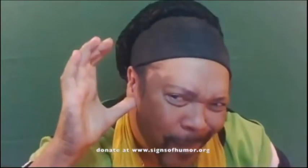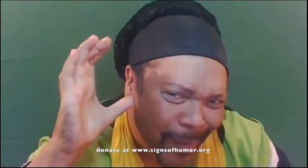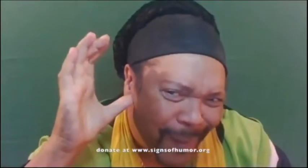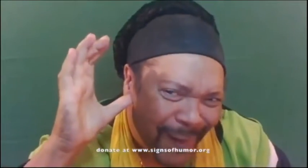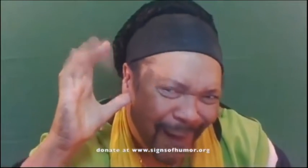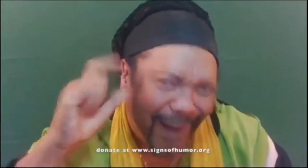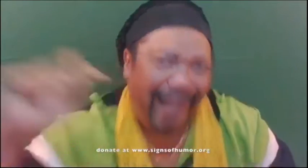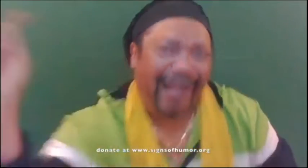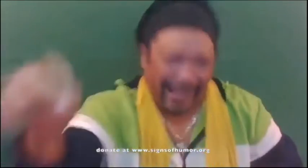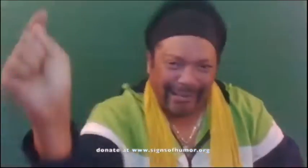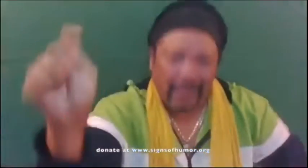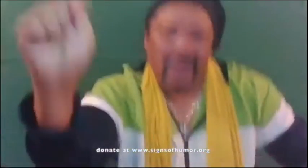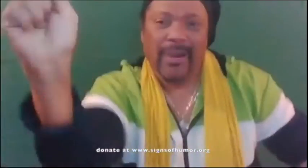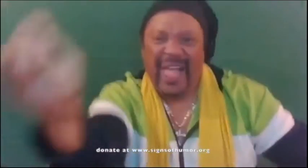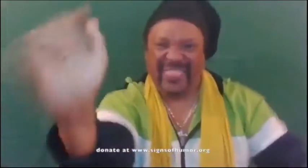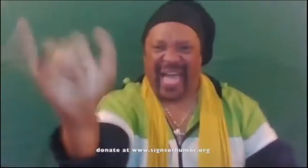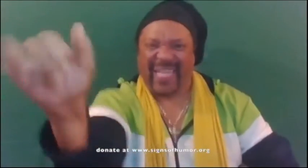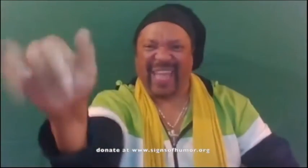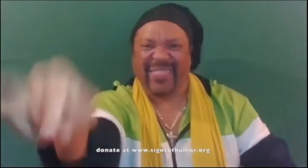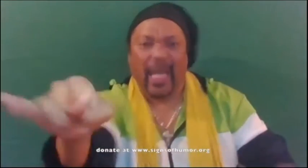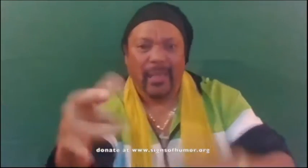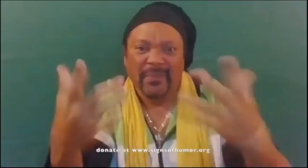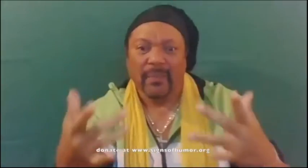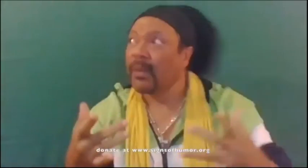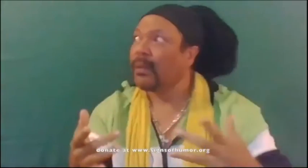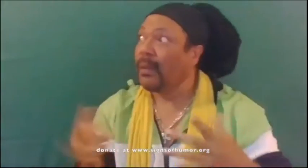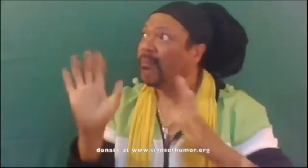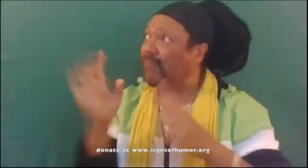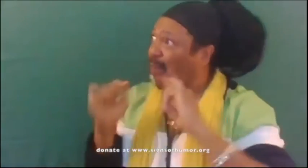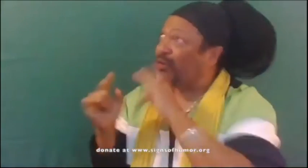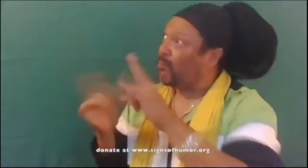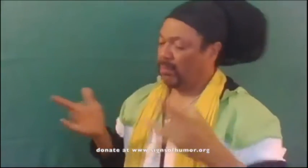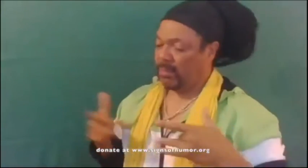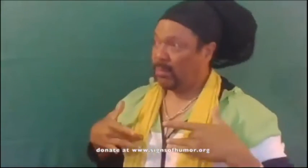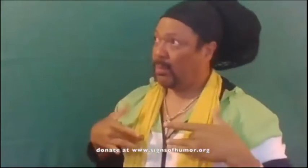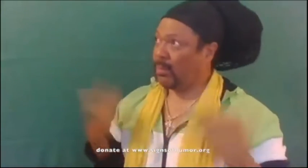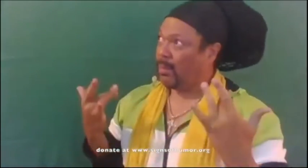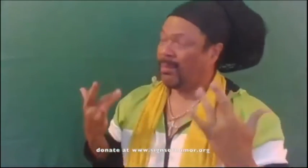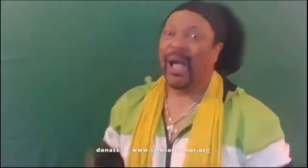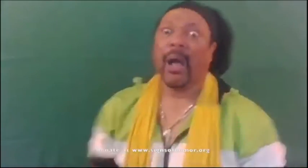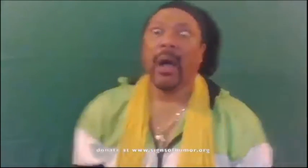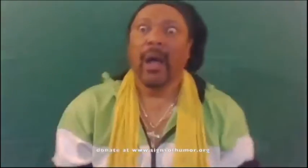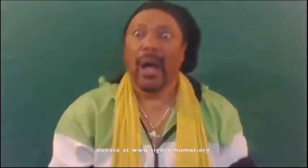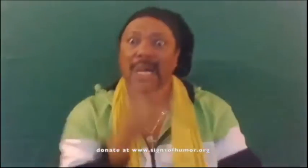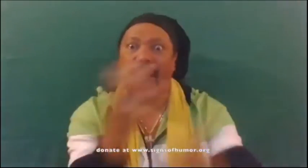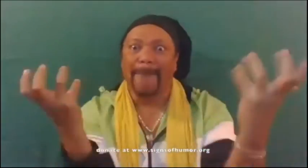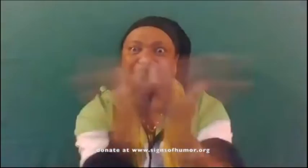I hear it? You heard me? Okay. That right there, right? So when I say it like that, the interpreter